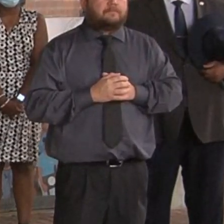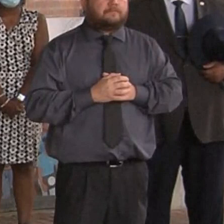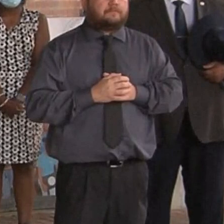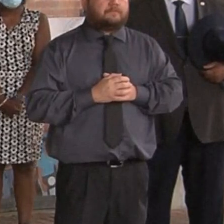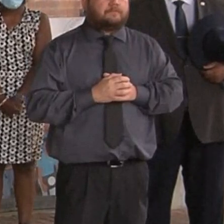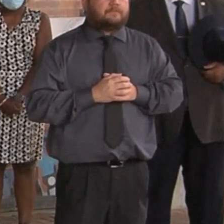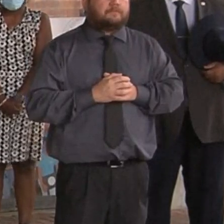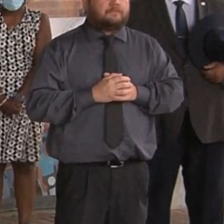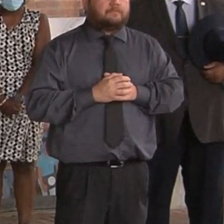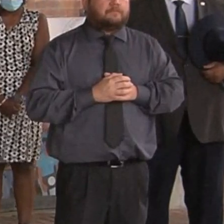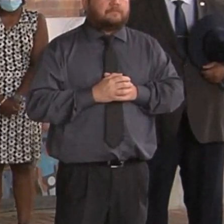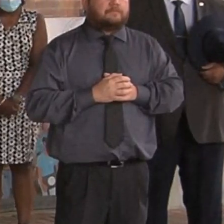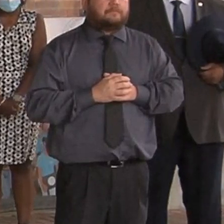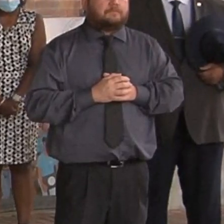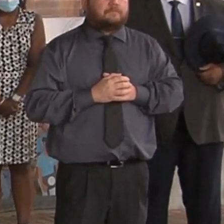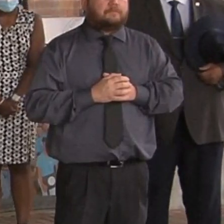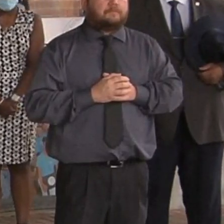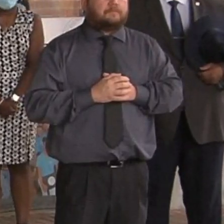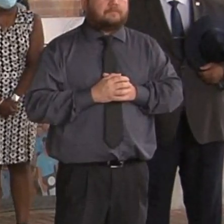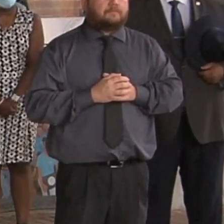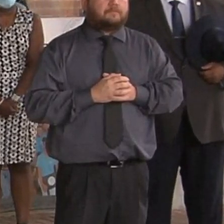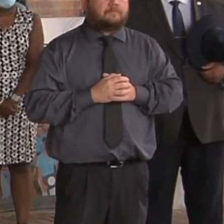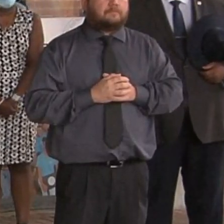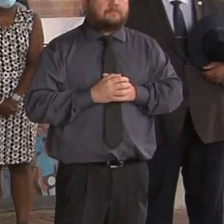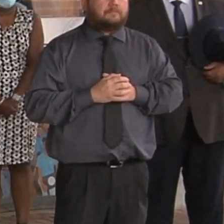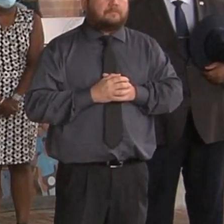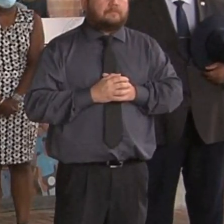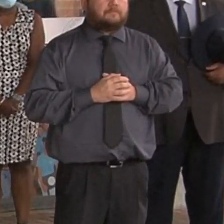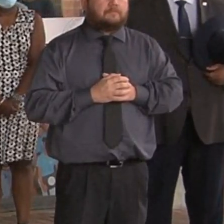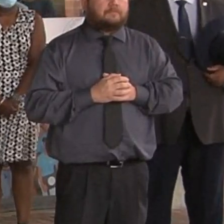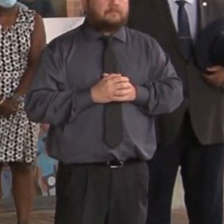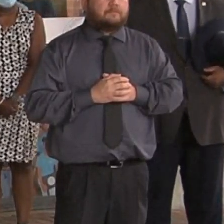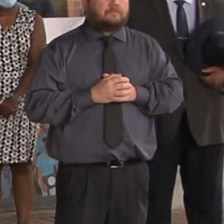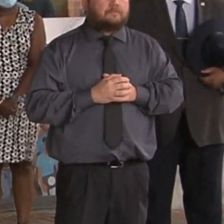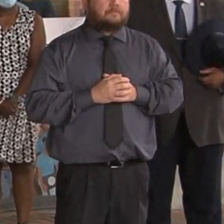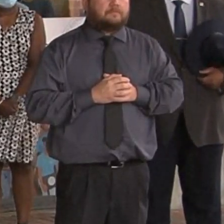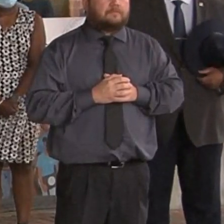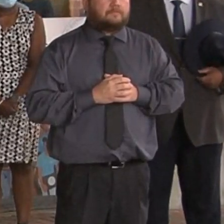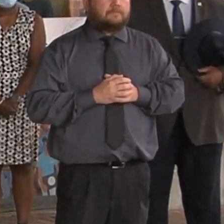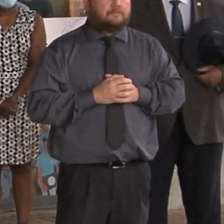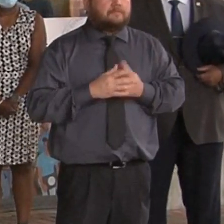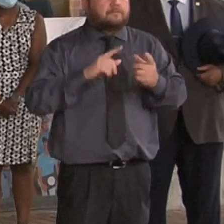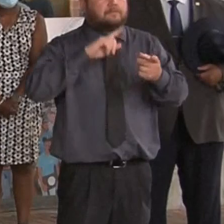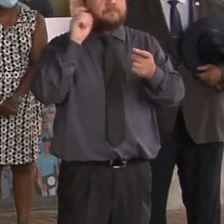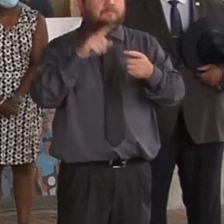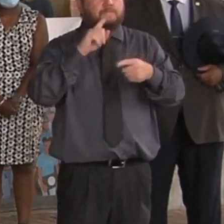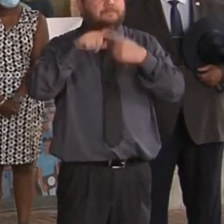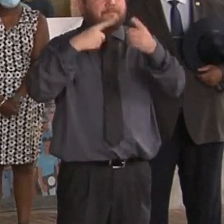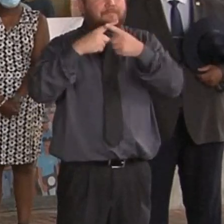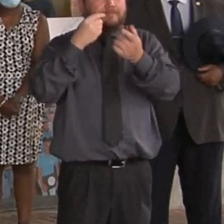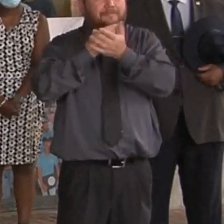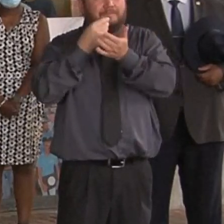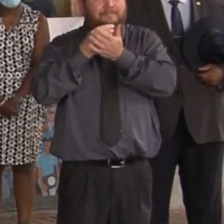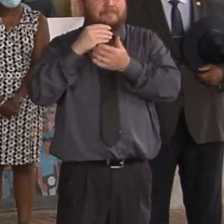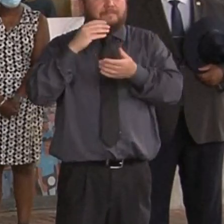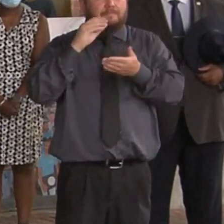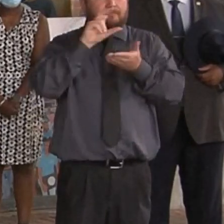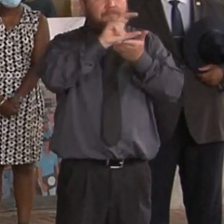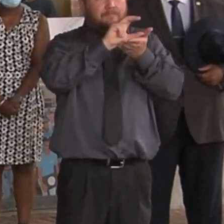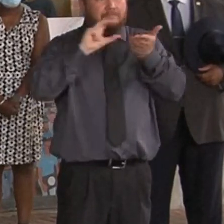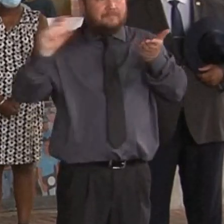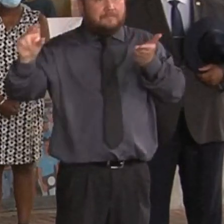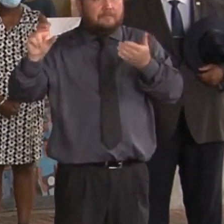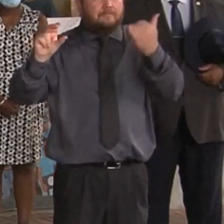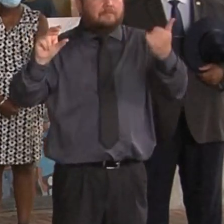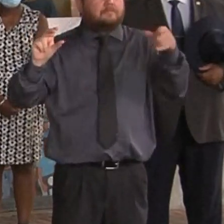Great question. The question is, how do we make sure that overtime budget doesn't exceed the pay as it has in the past? And that's a great example. I mean, this